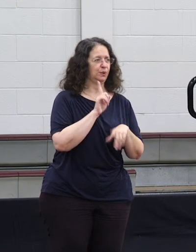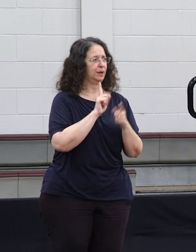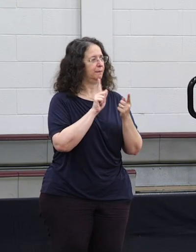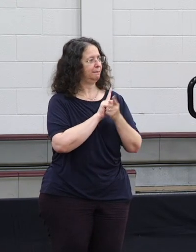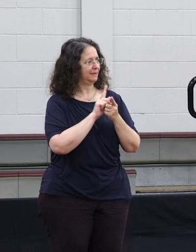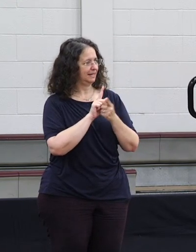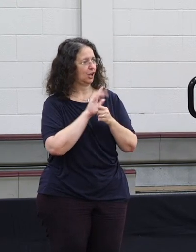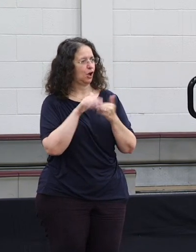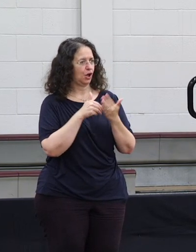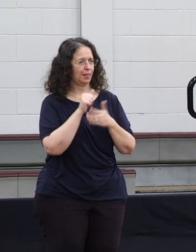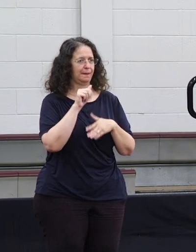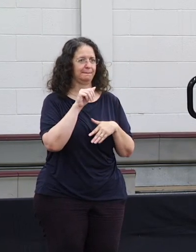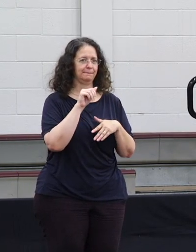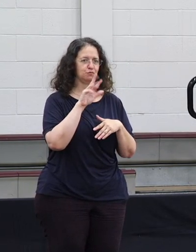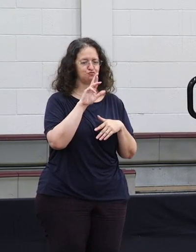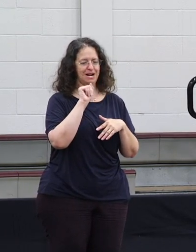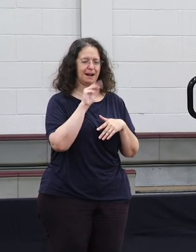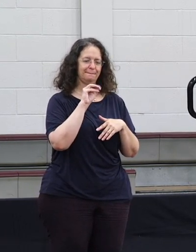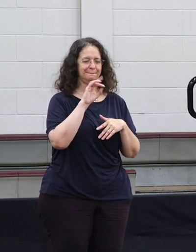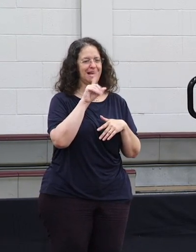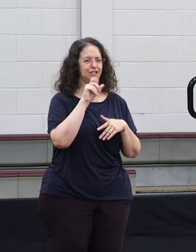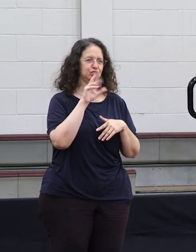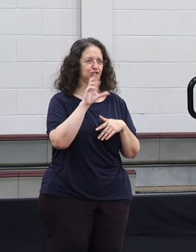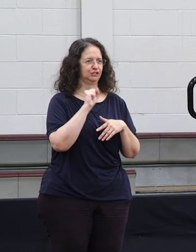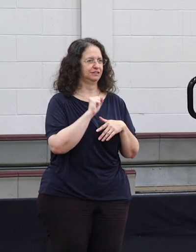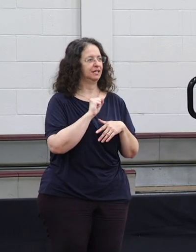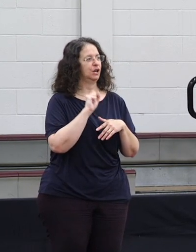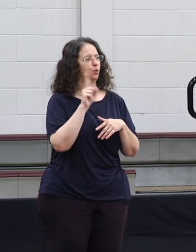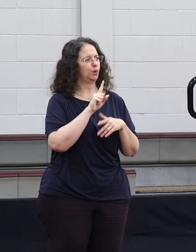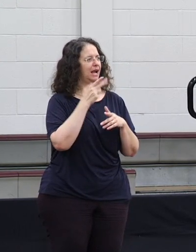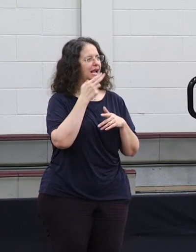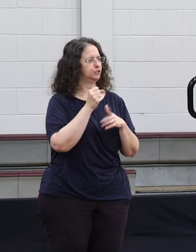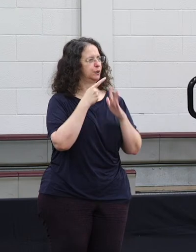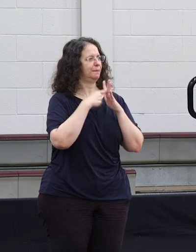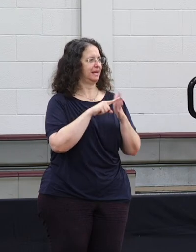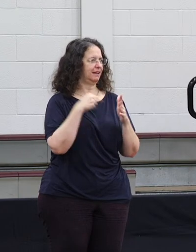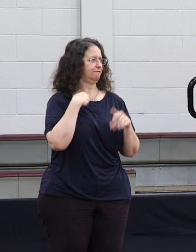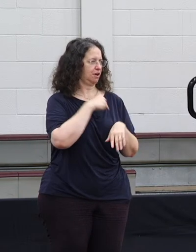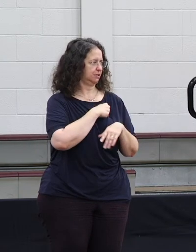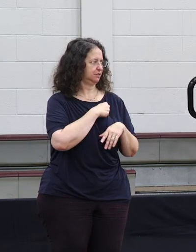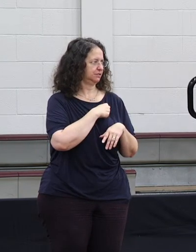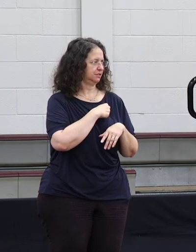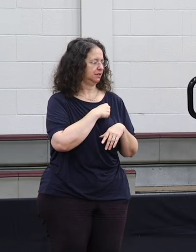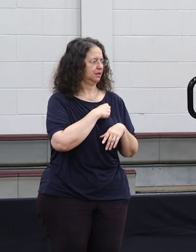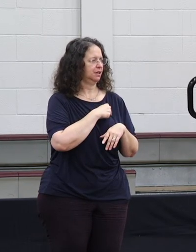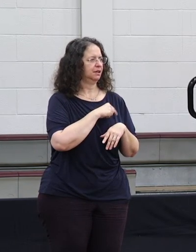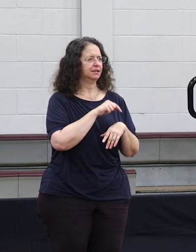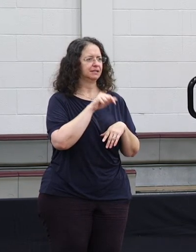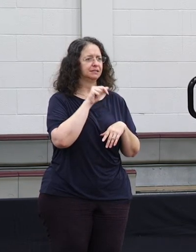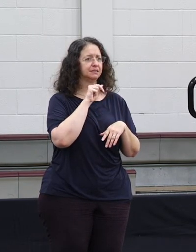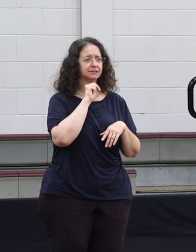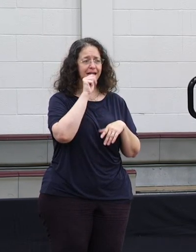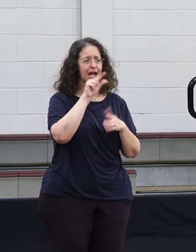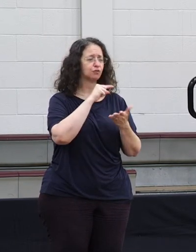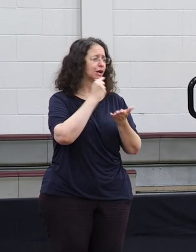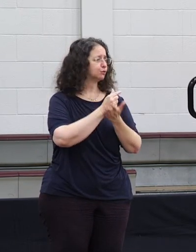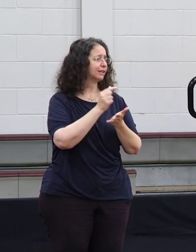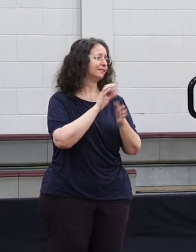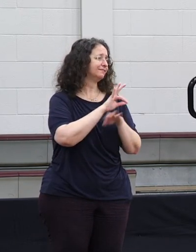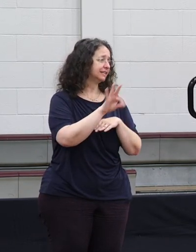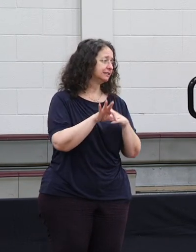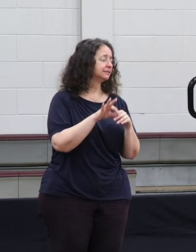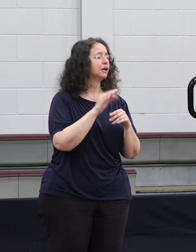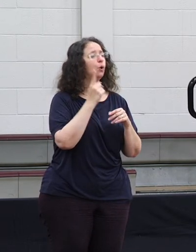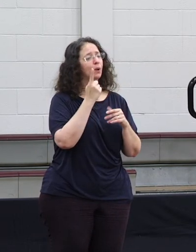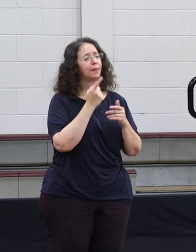our ambassadors. It's where high school began for us. And not getting to graduate at Muzzy is just one of the